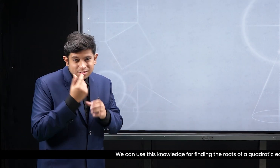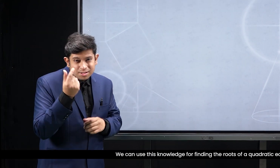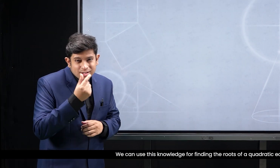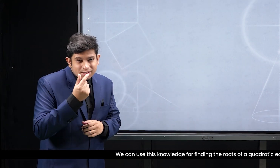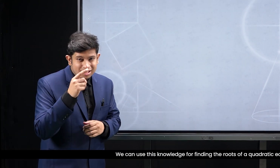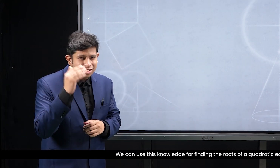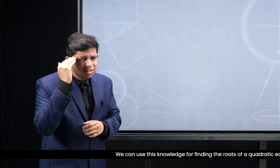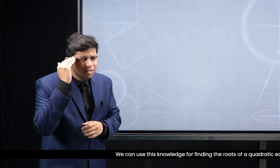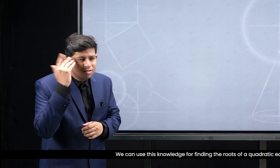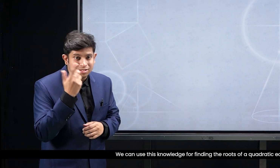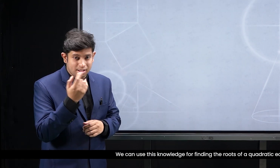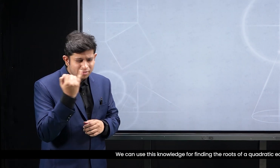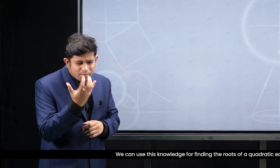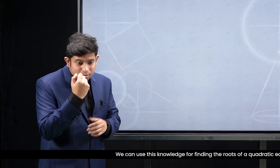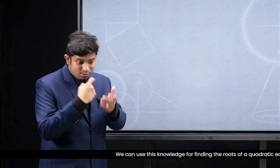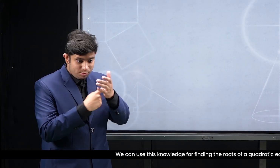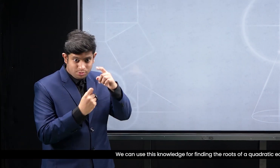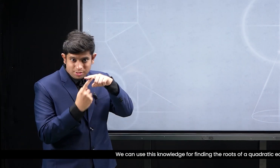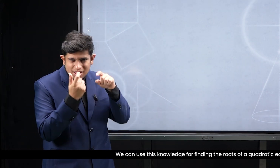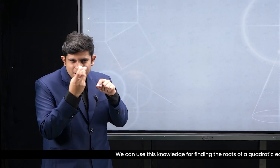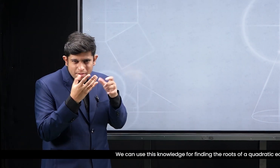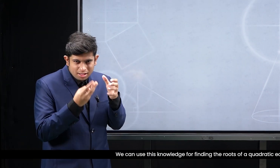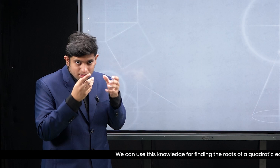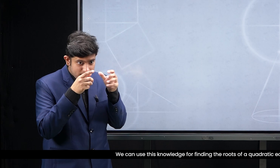can use this knowledge for finding the roots of a quadratic equation.